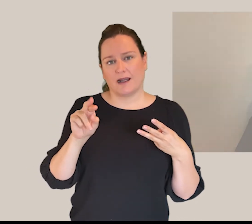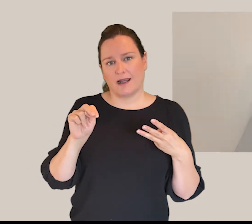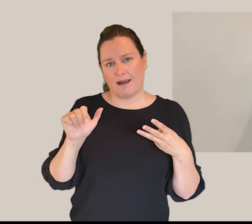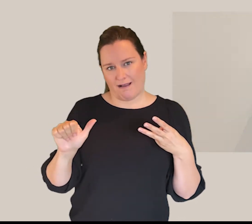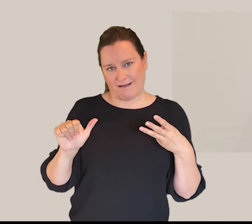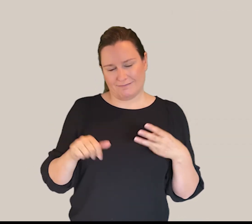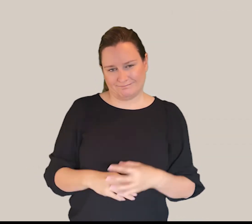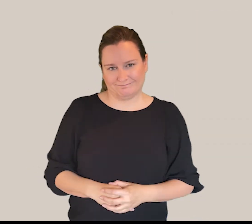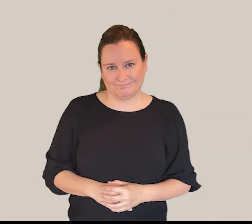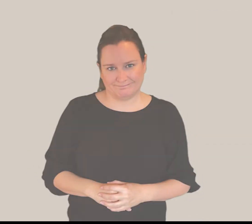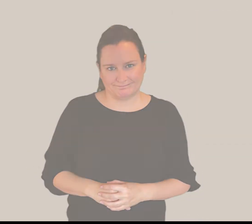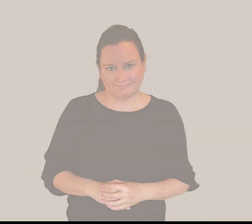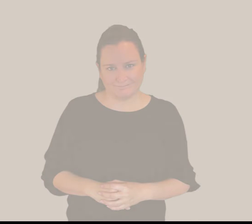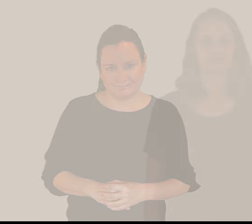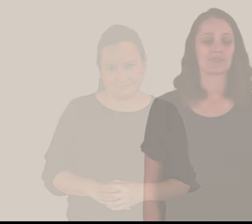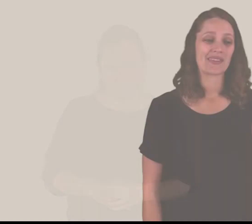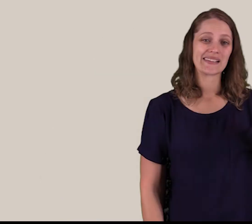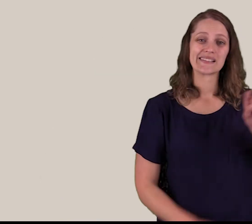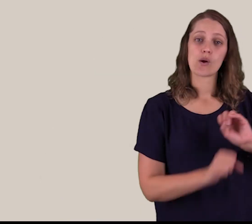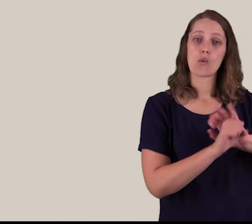Moderna.